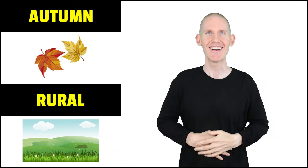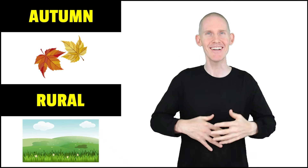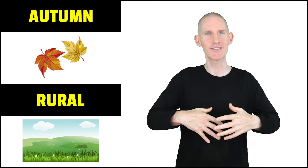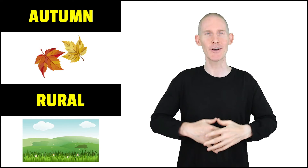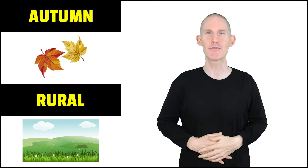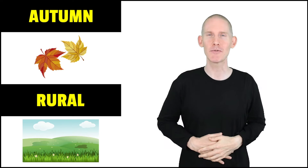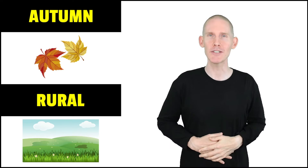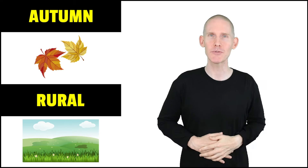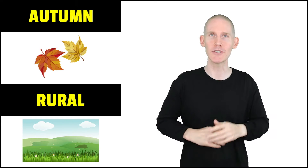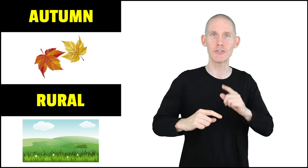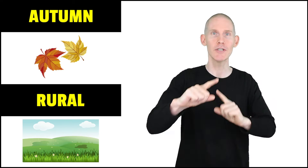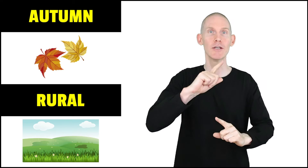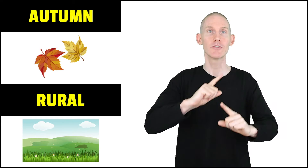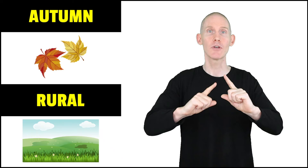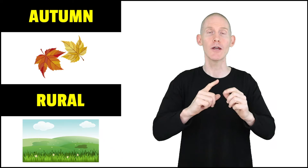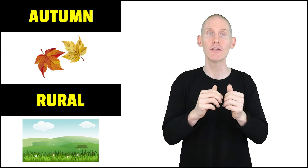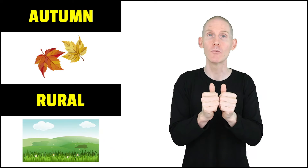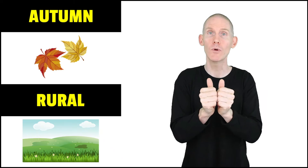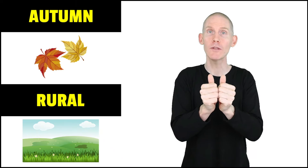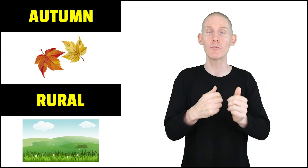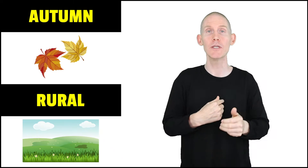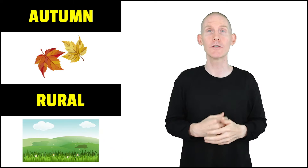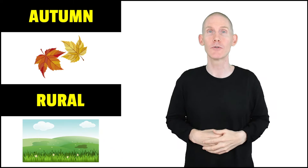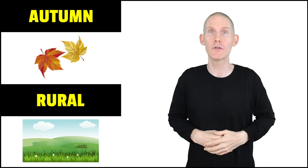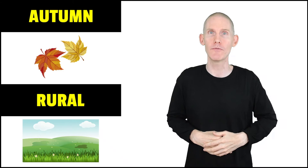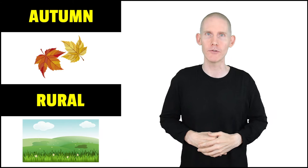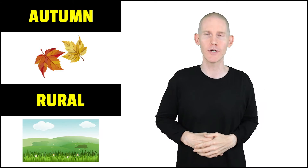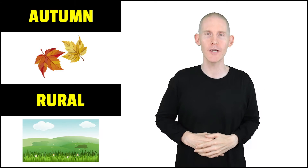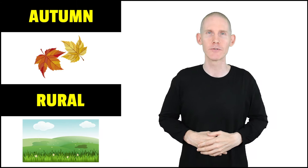right, starting from the rest position, sign with me. Let's do it a few times.